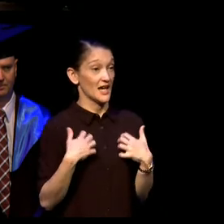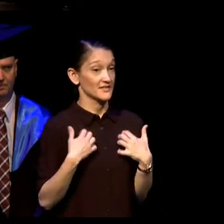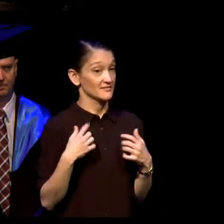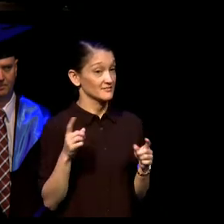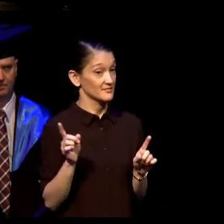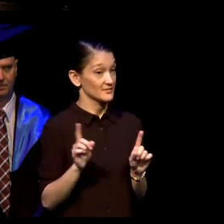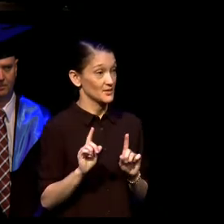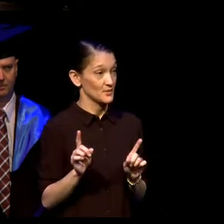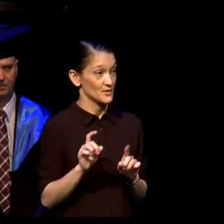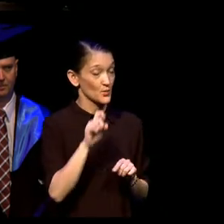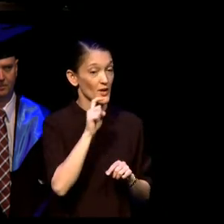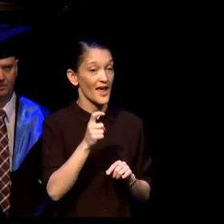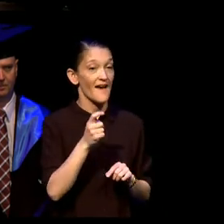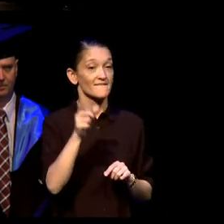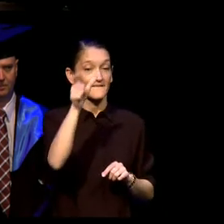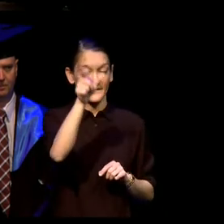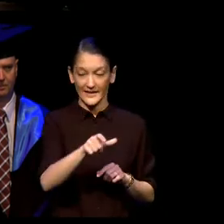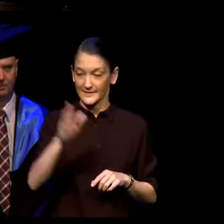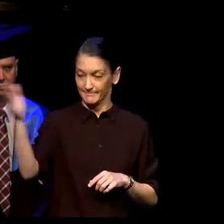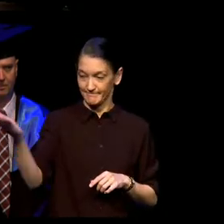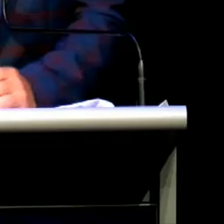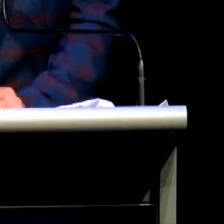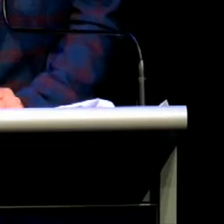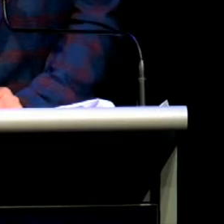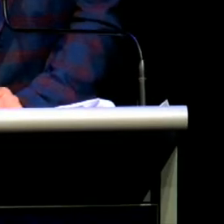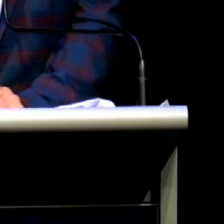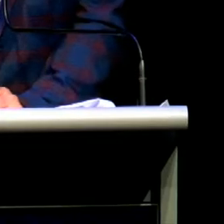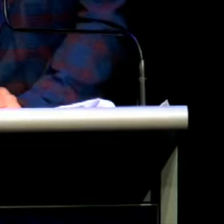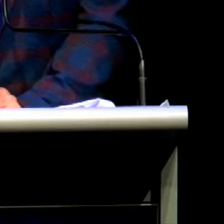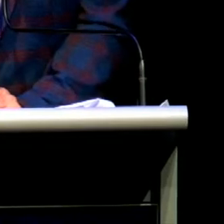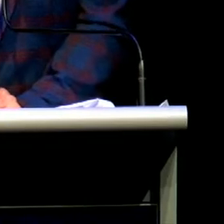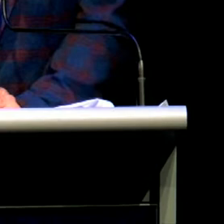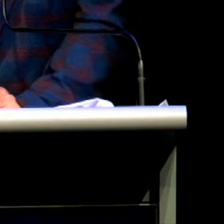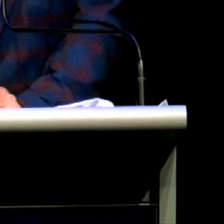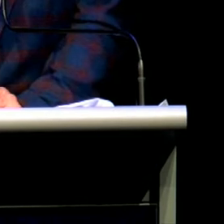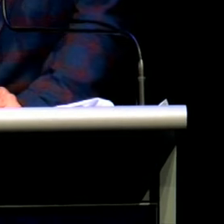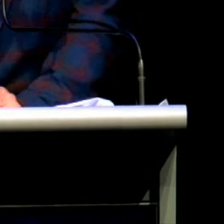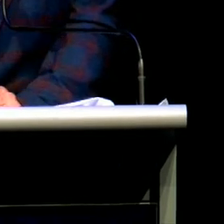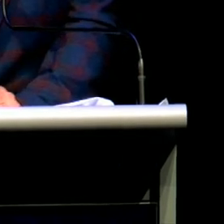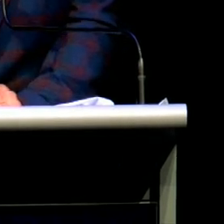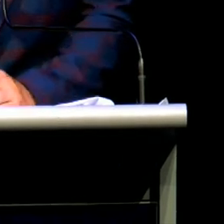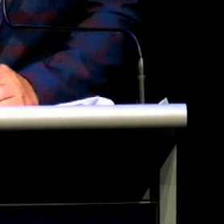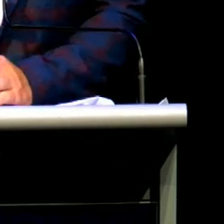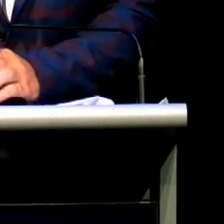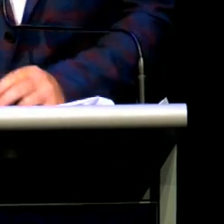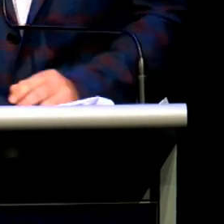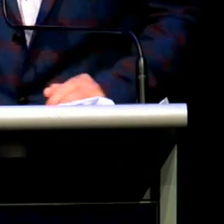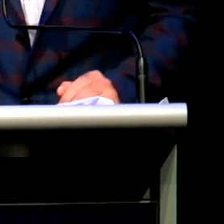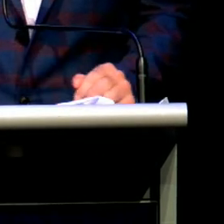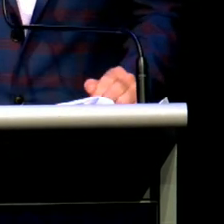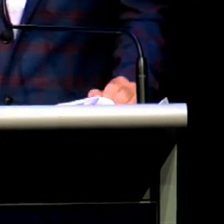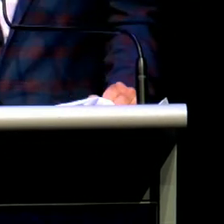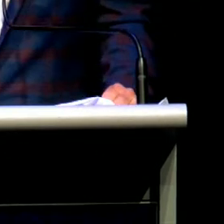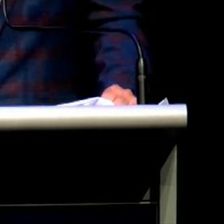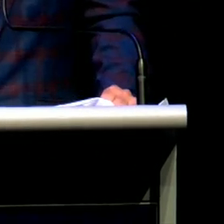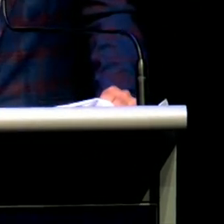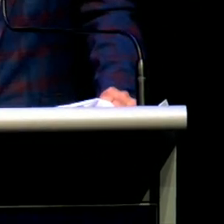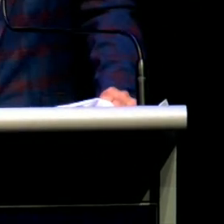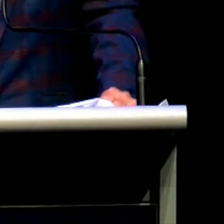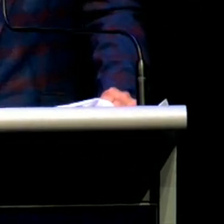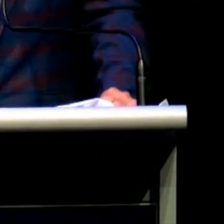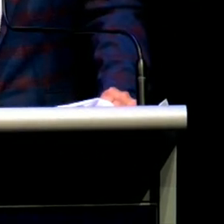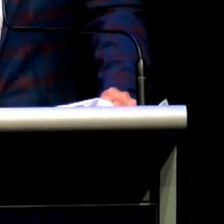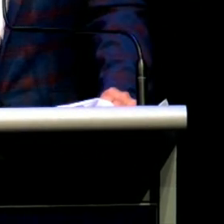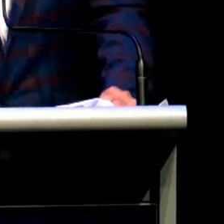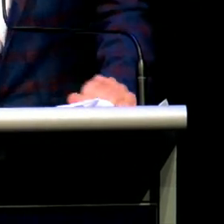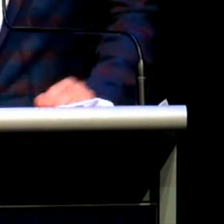our incredible guest speaker come on stage and talk to you all a little bit. To welcome them, please put your hands together for Melbourne Polytechnic Chief